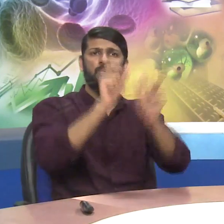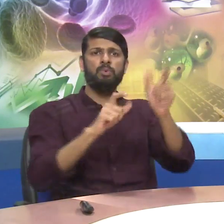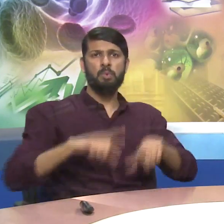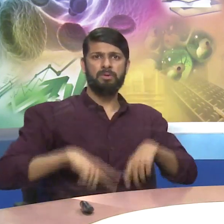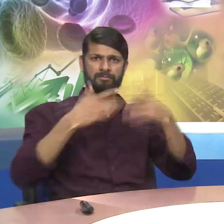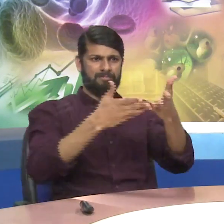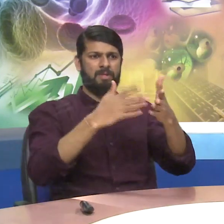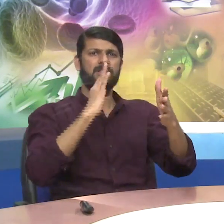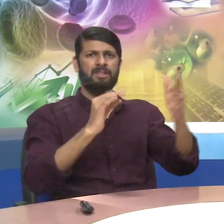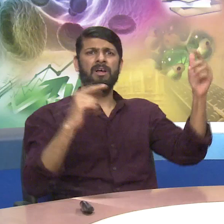the